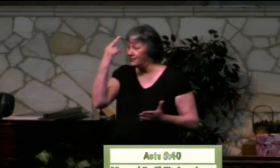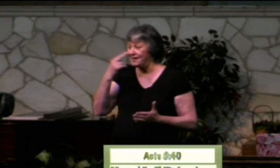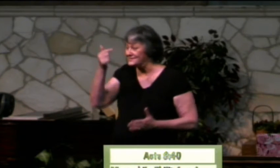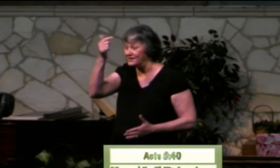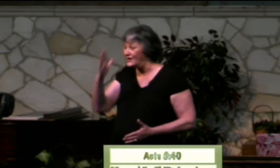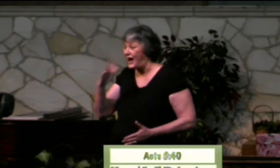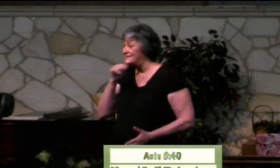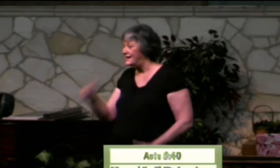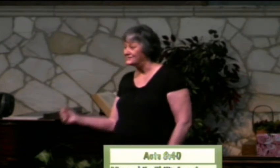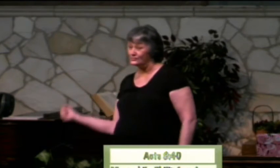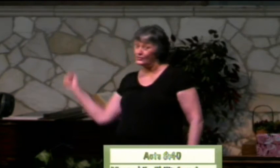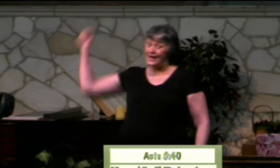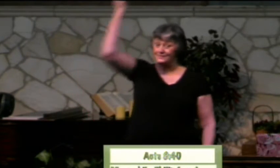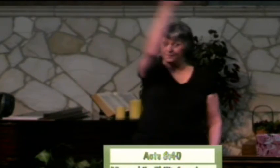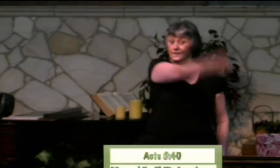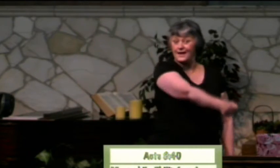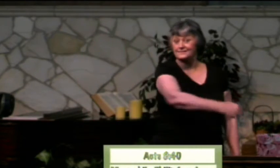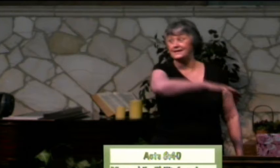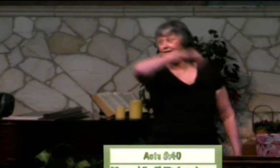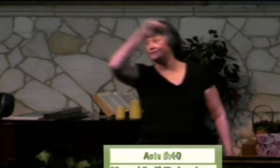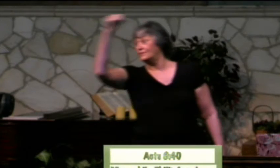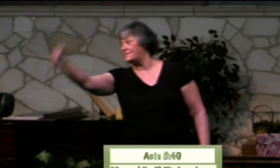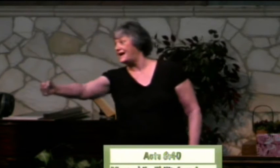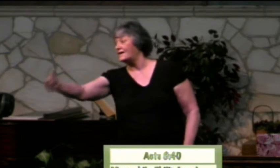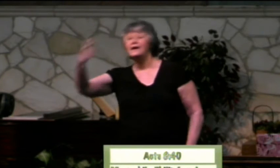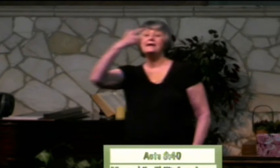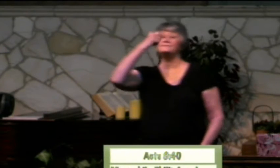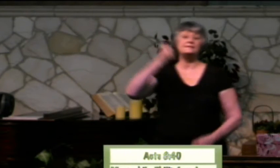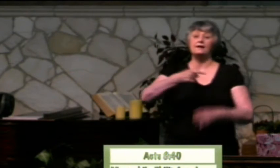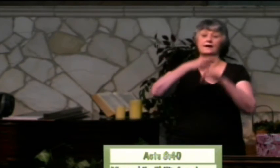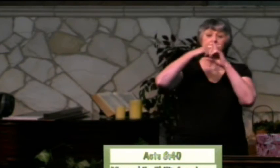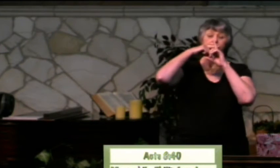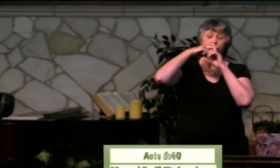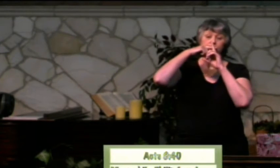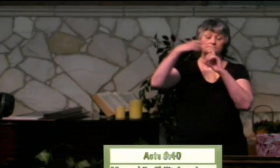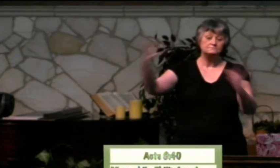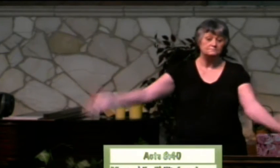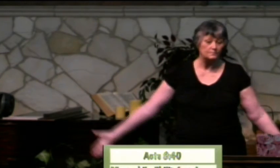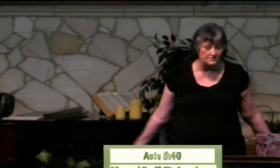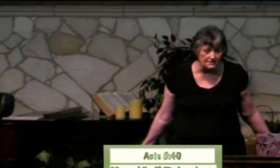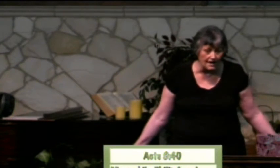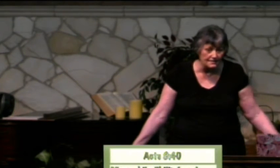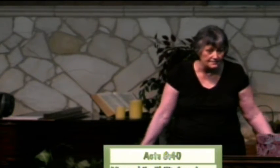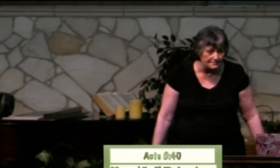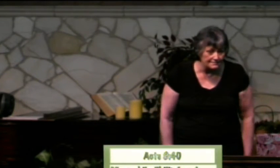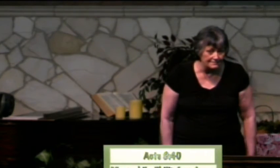reason God doesn't transport us here or there is because we're silent.